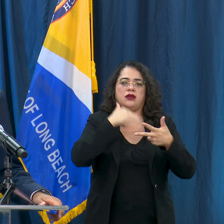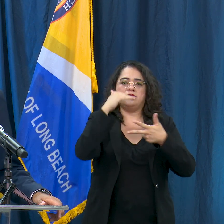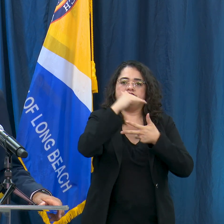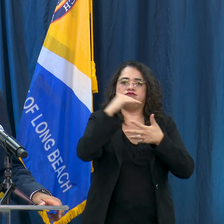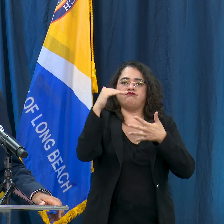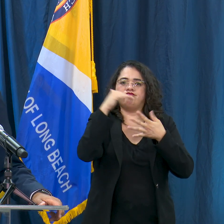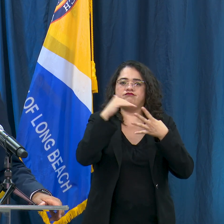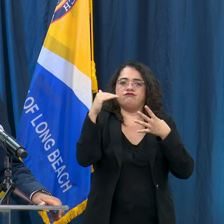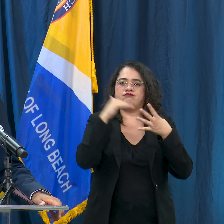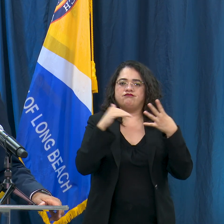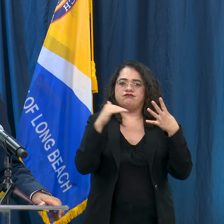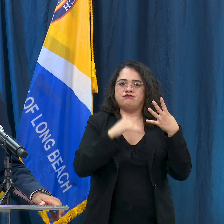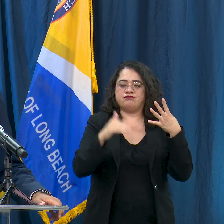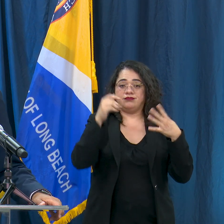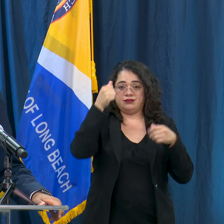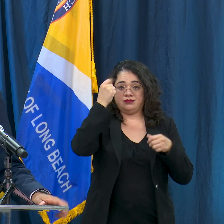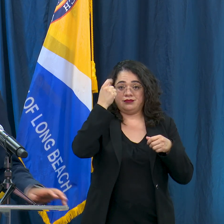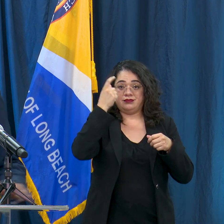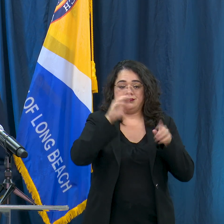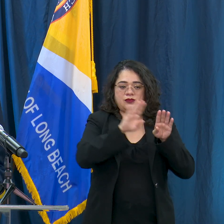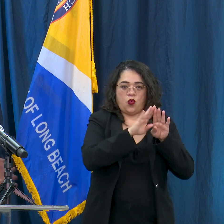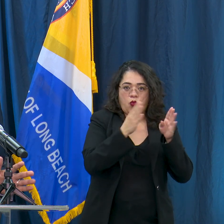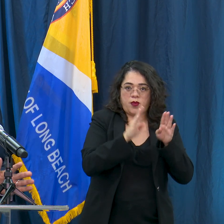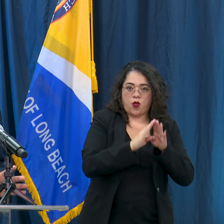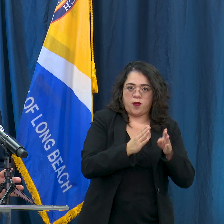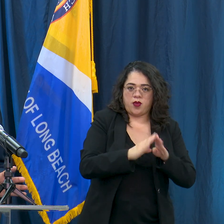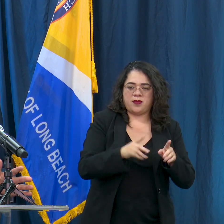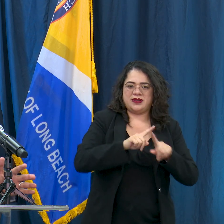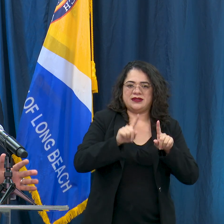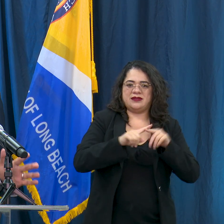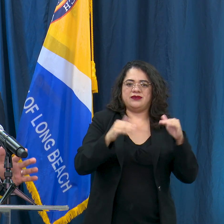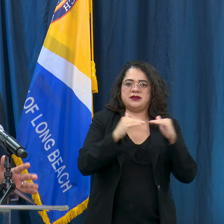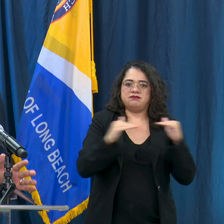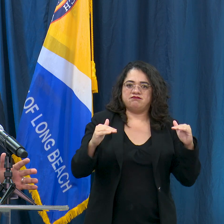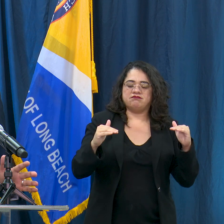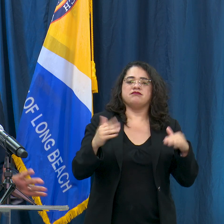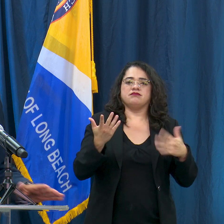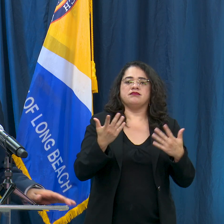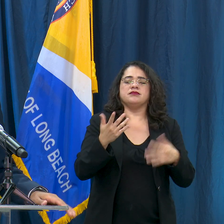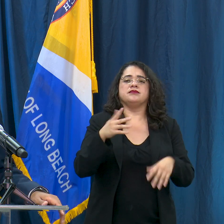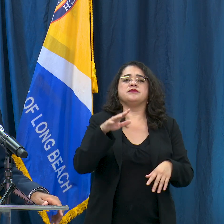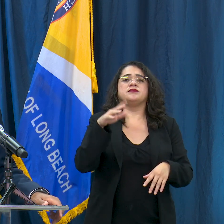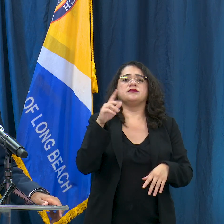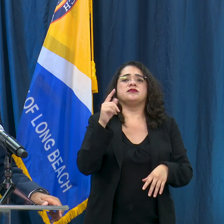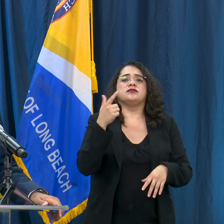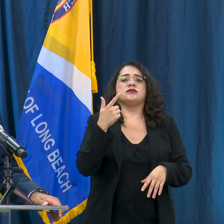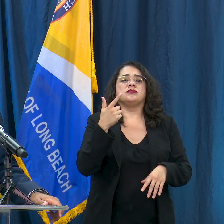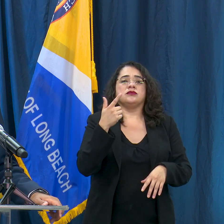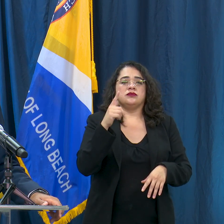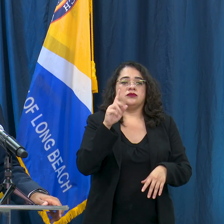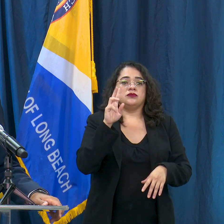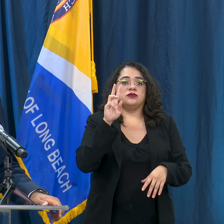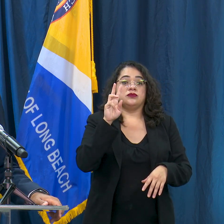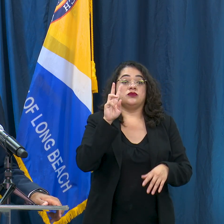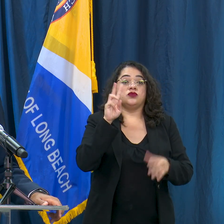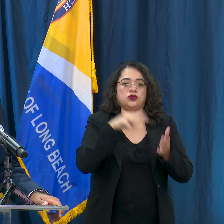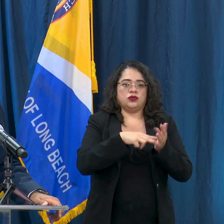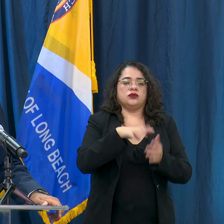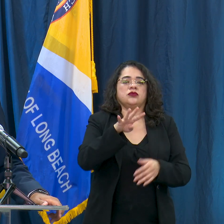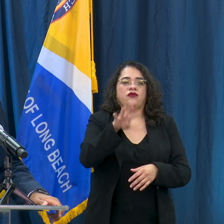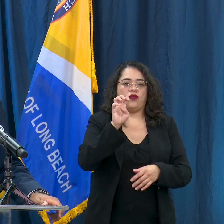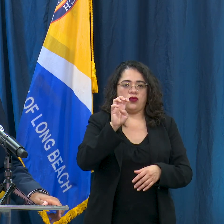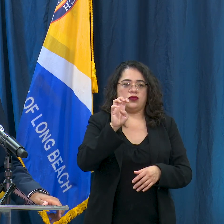going to manage moving forward. Just overall, we've had a total of about 2,400 residents who have tested positive for COVID